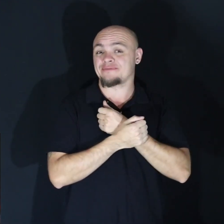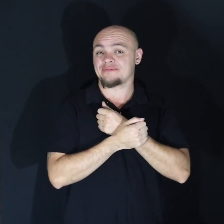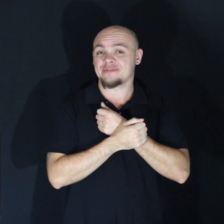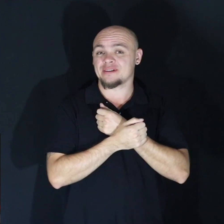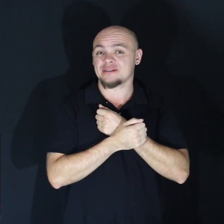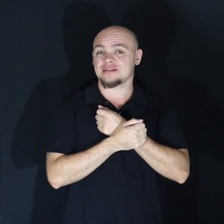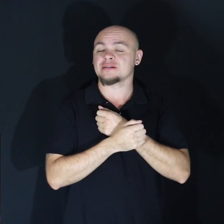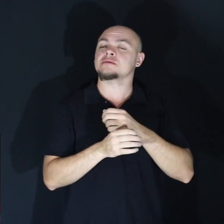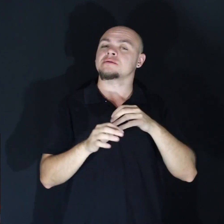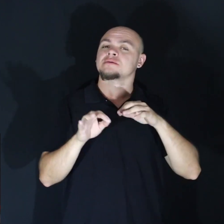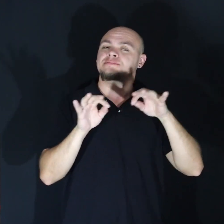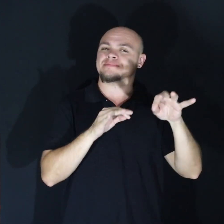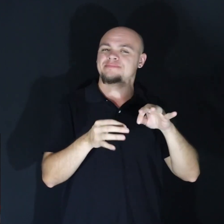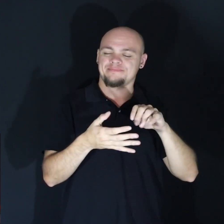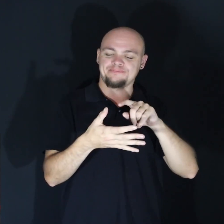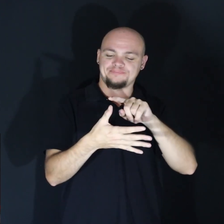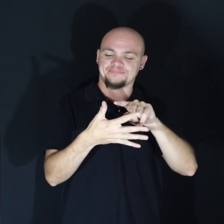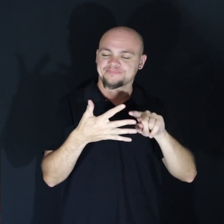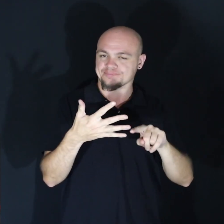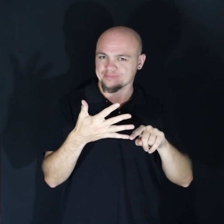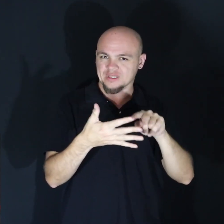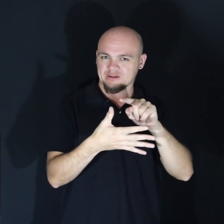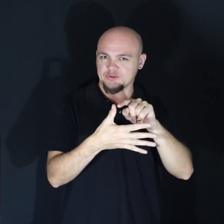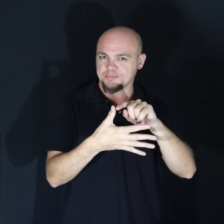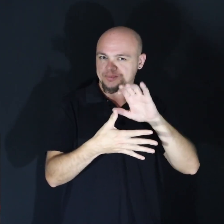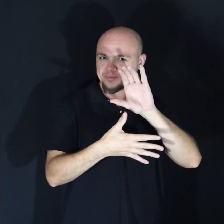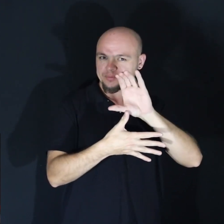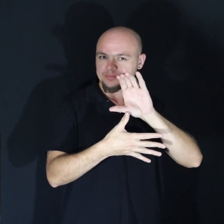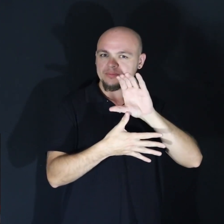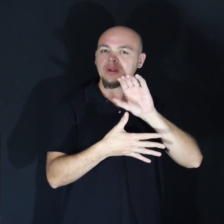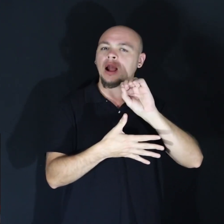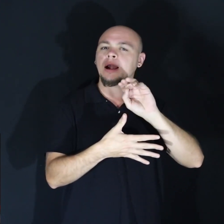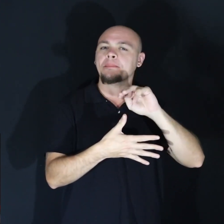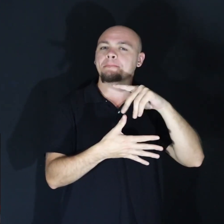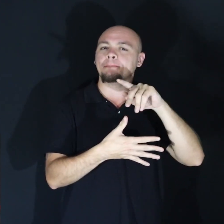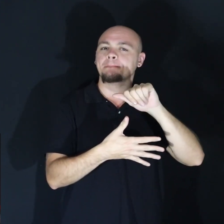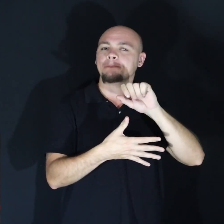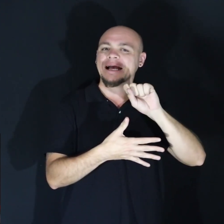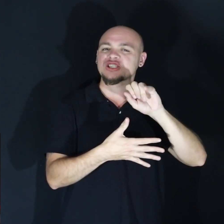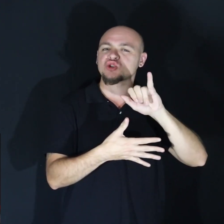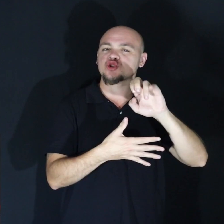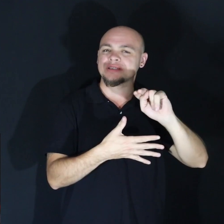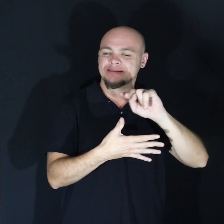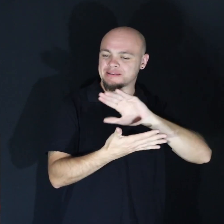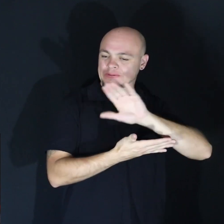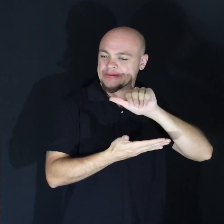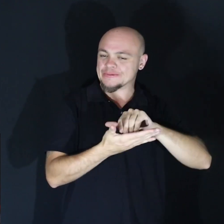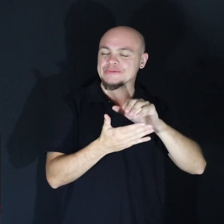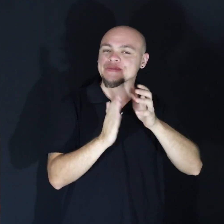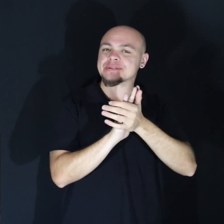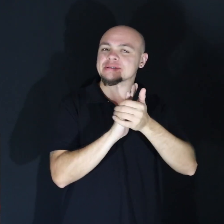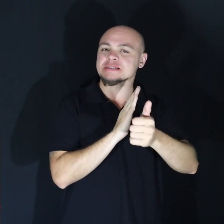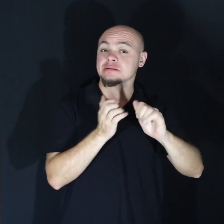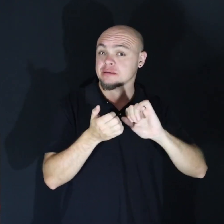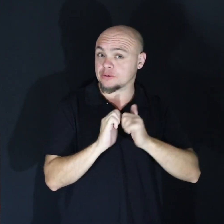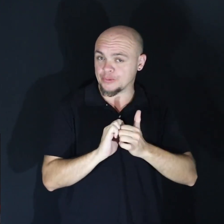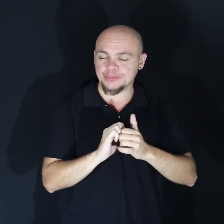To further explore the Cupid, let's start with compassion. The core skill of compassion is learned by